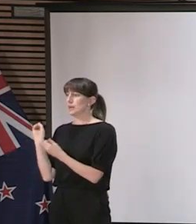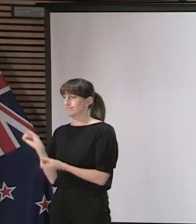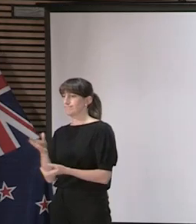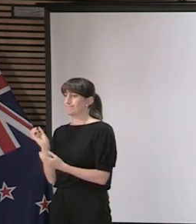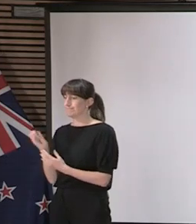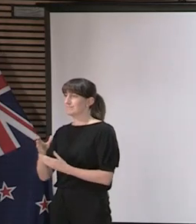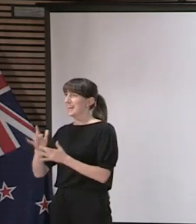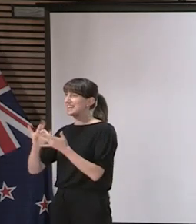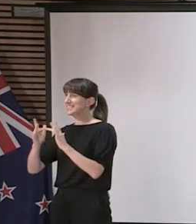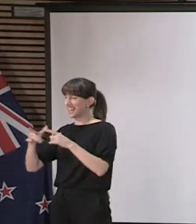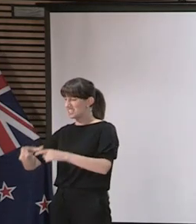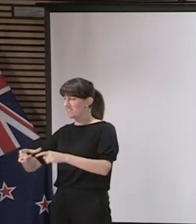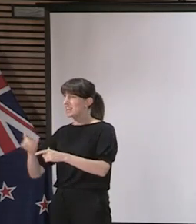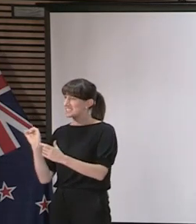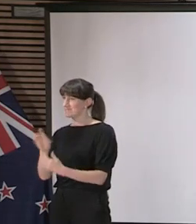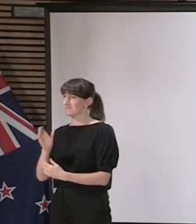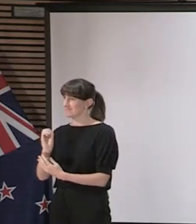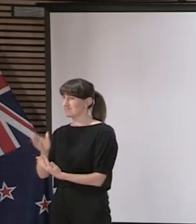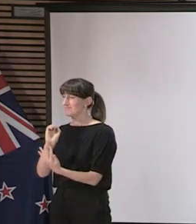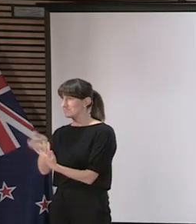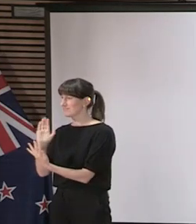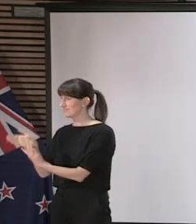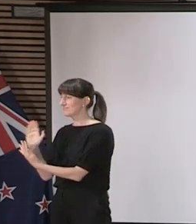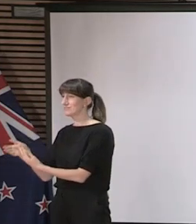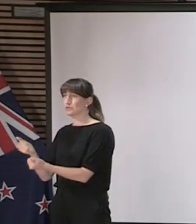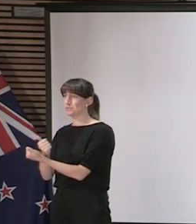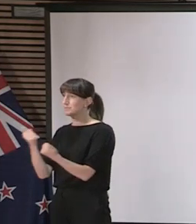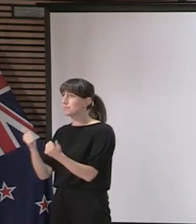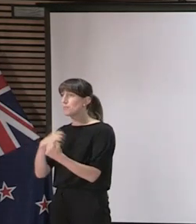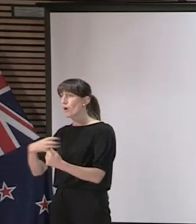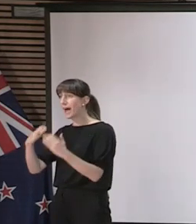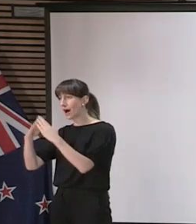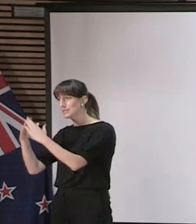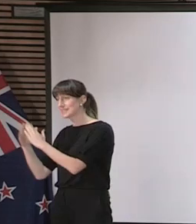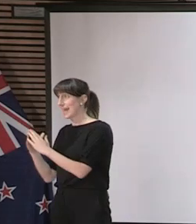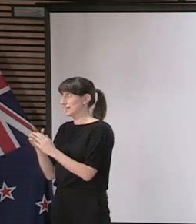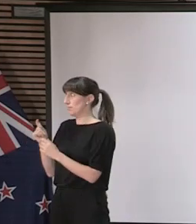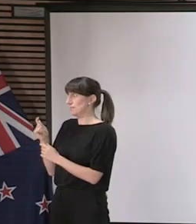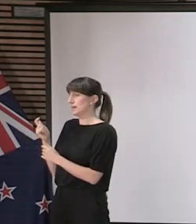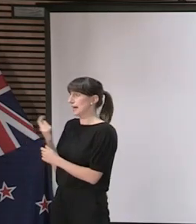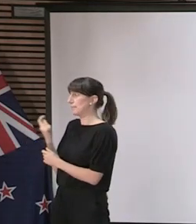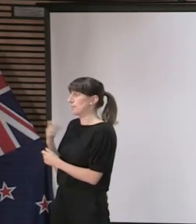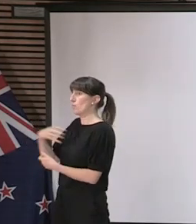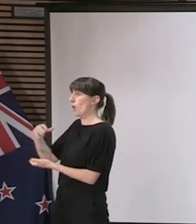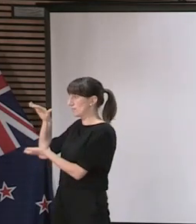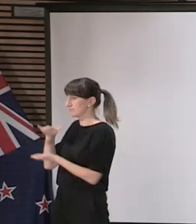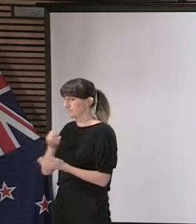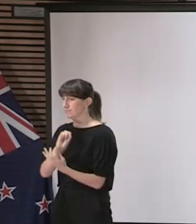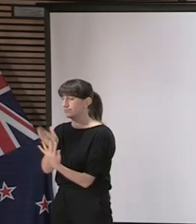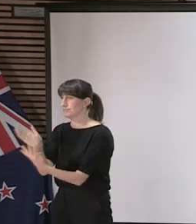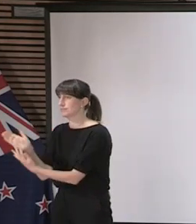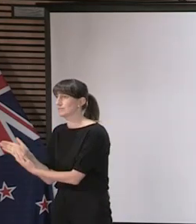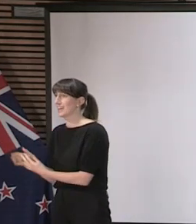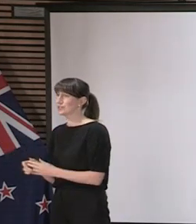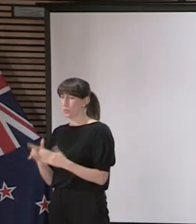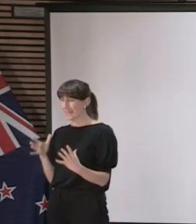90,000 hard packs of materials being shipped out, and more on the way, that we are getting people, connected one way or the other, even if